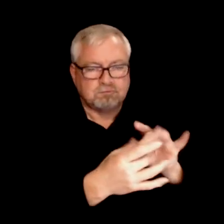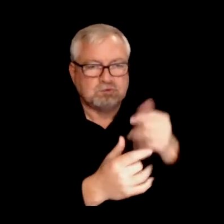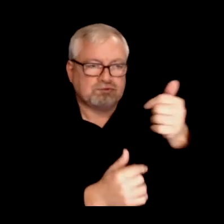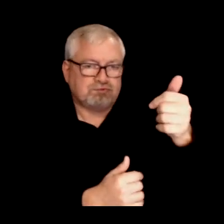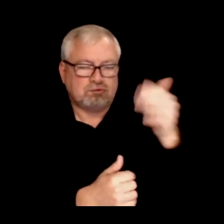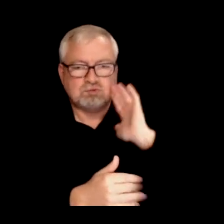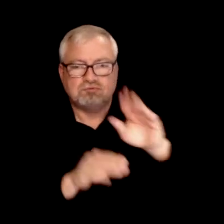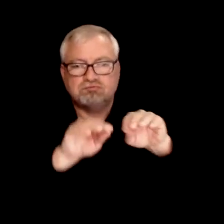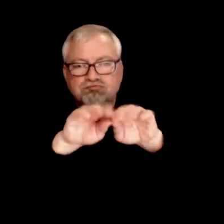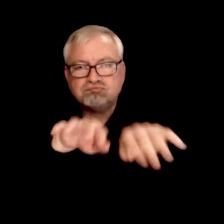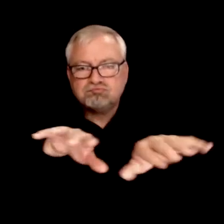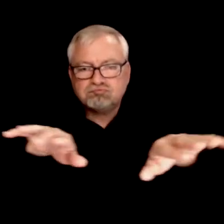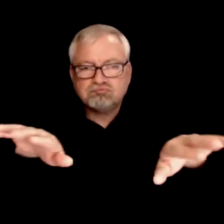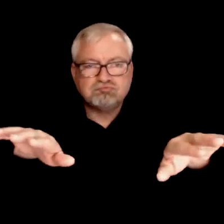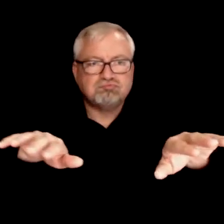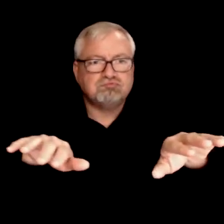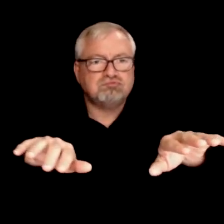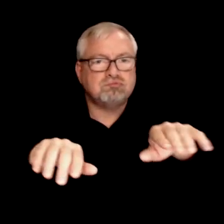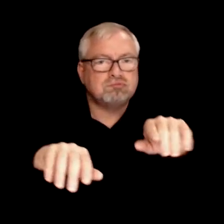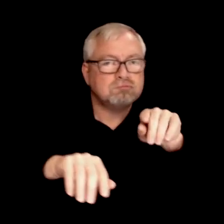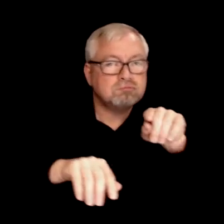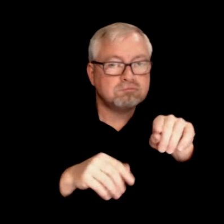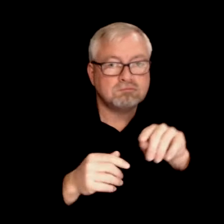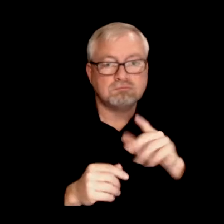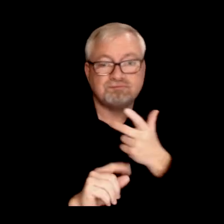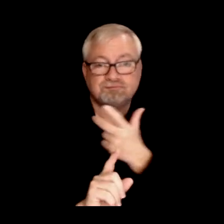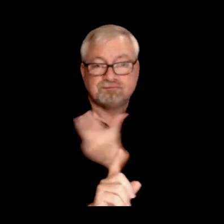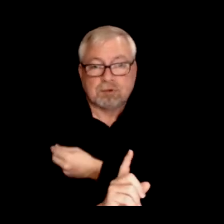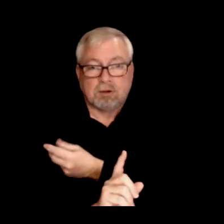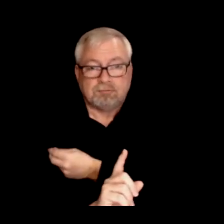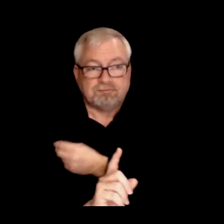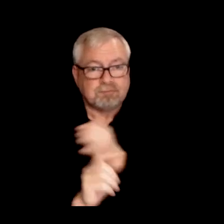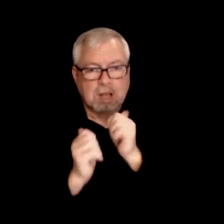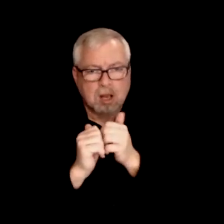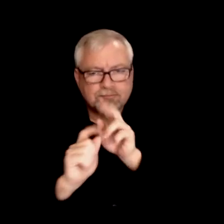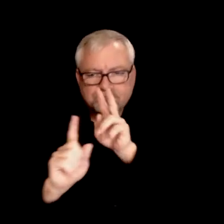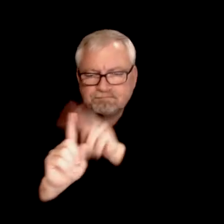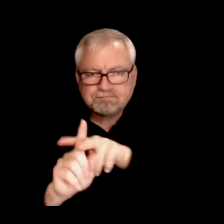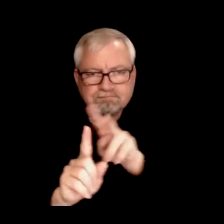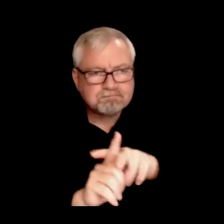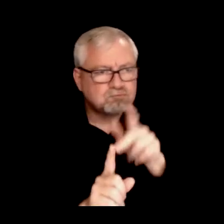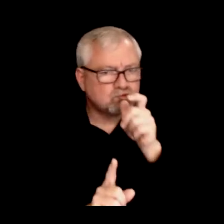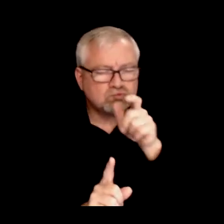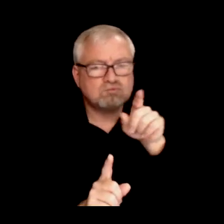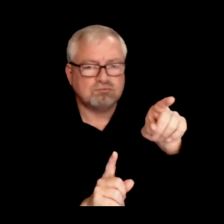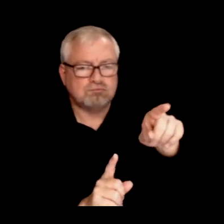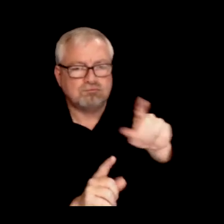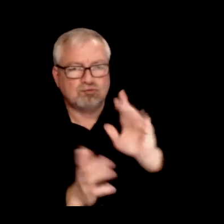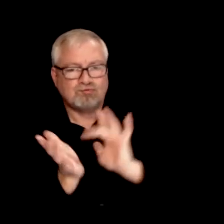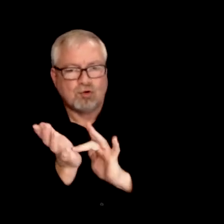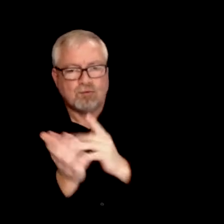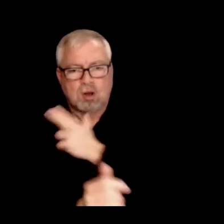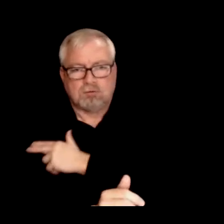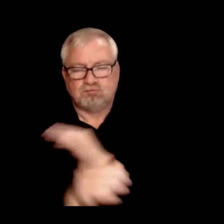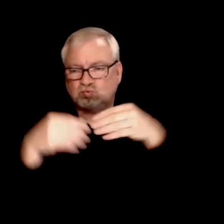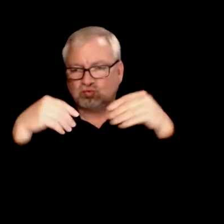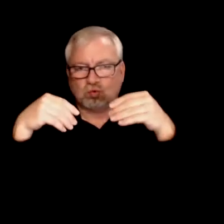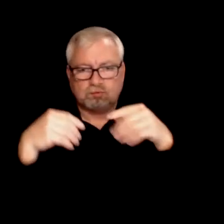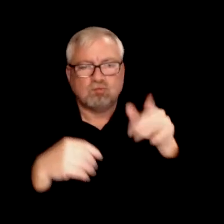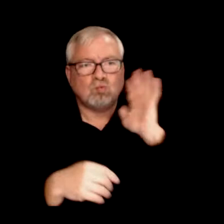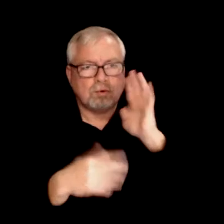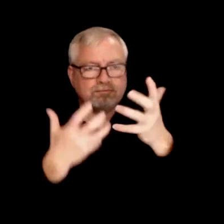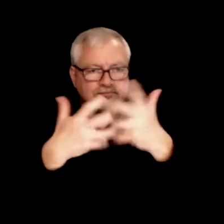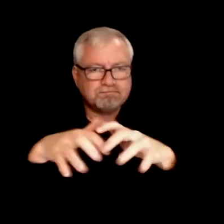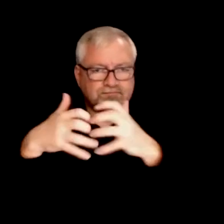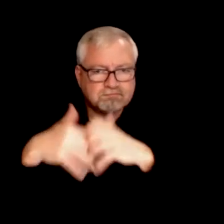assigned to that program and will be used that way, as well as we've also made doses available to state partners